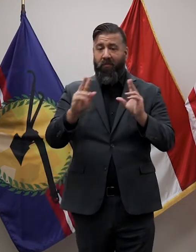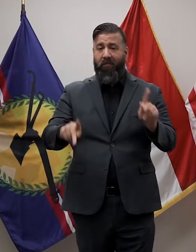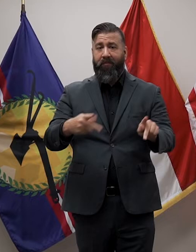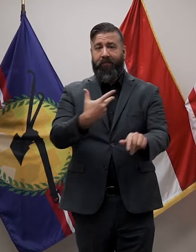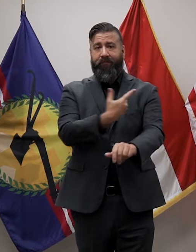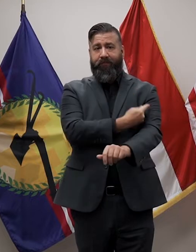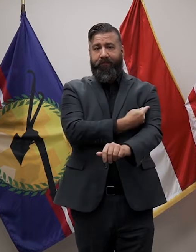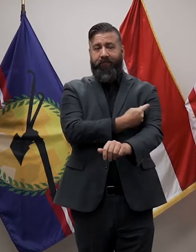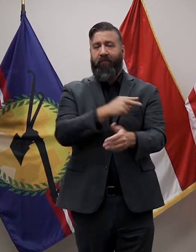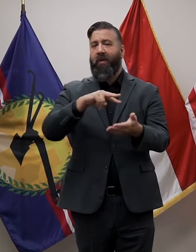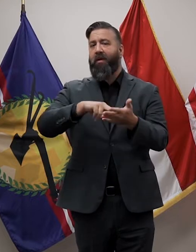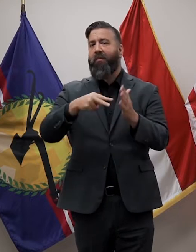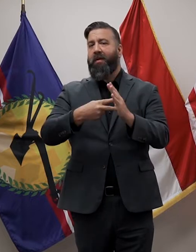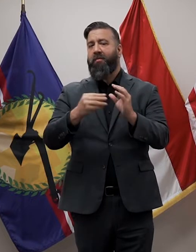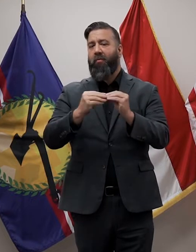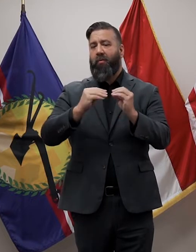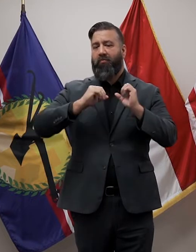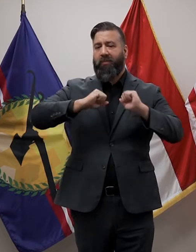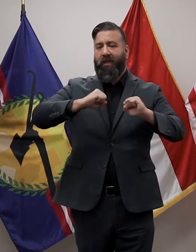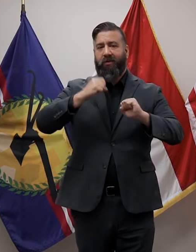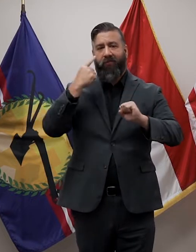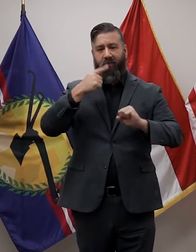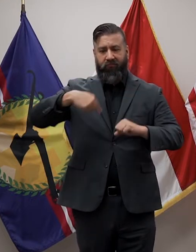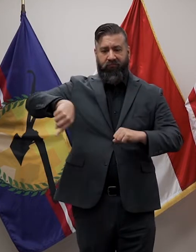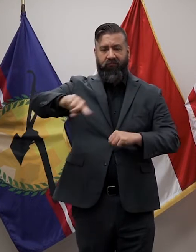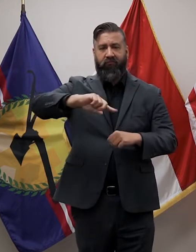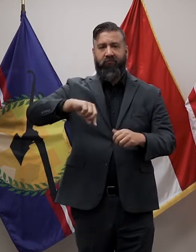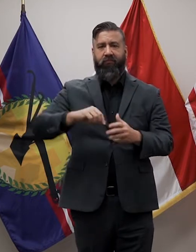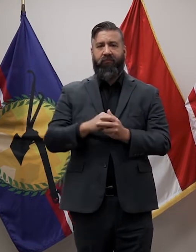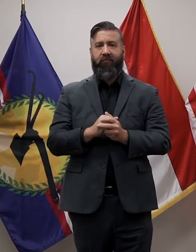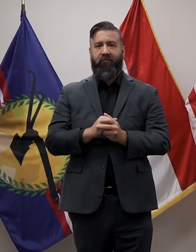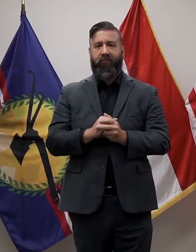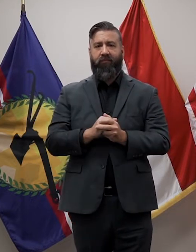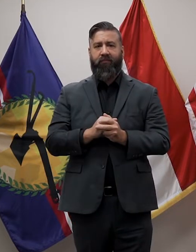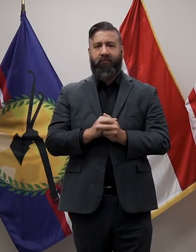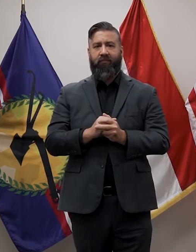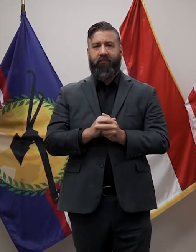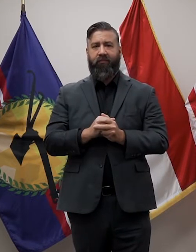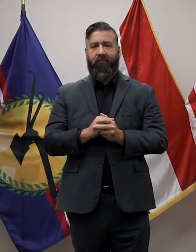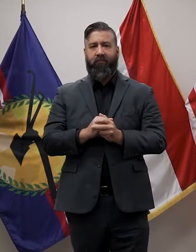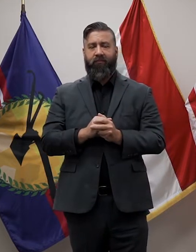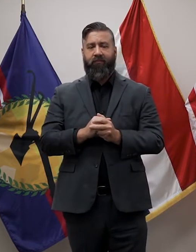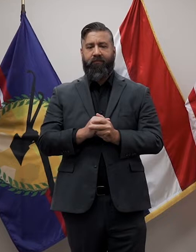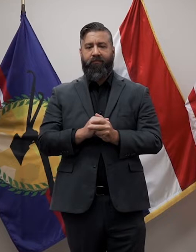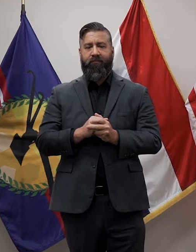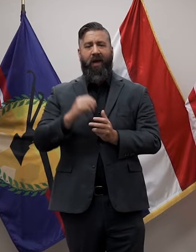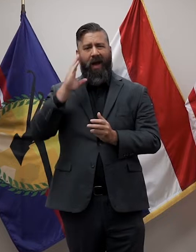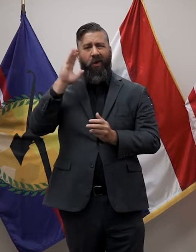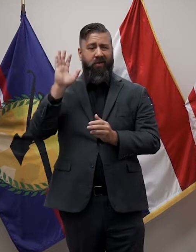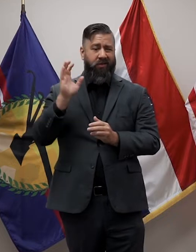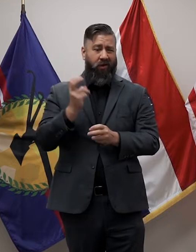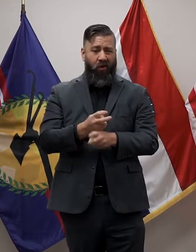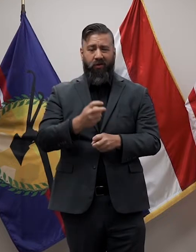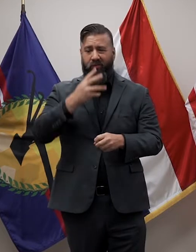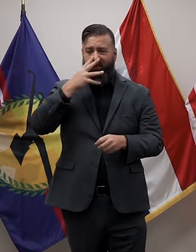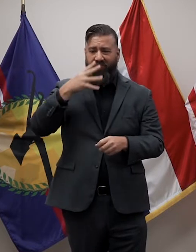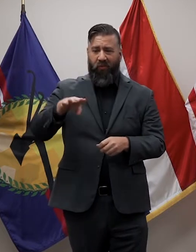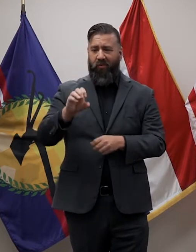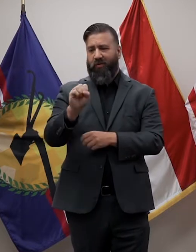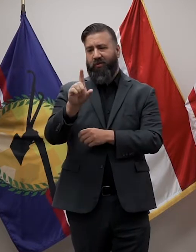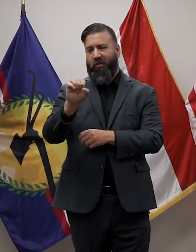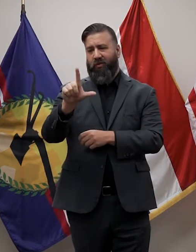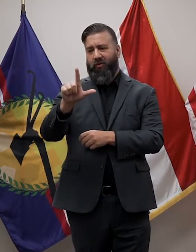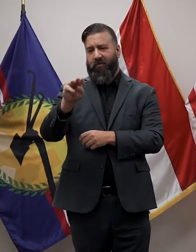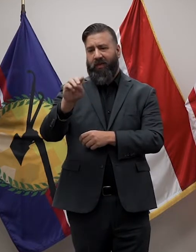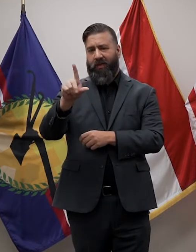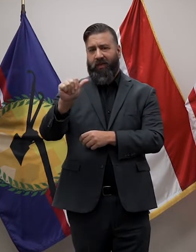more protection in place for all of us. And I know it's hard to tune out the noise of social media and